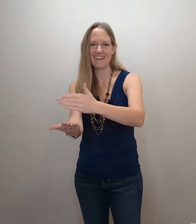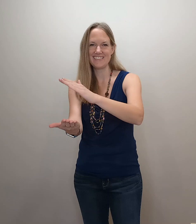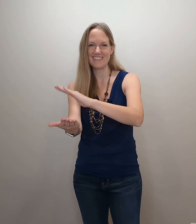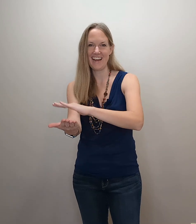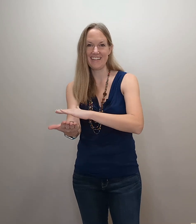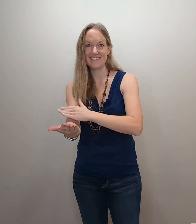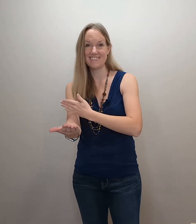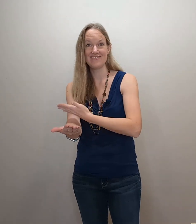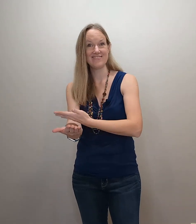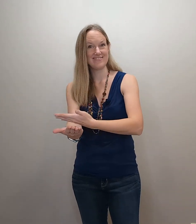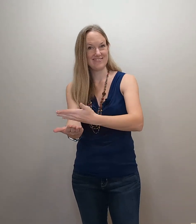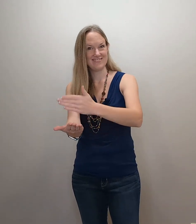across your hand.